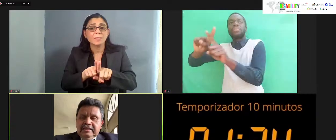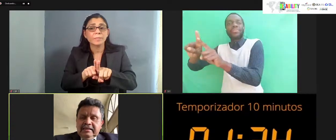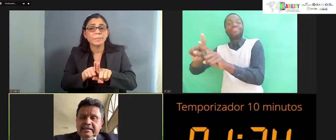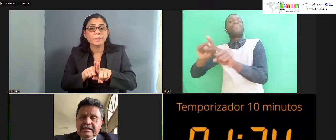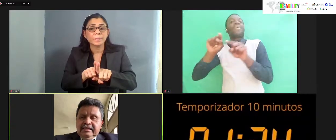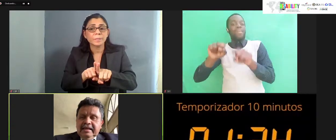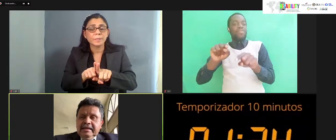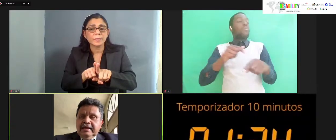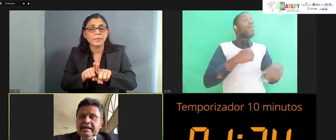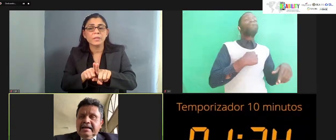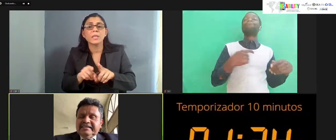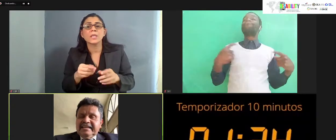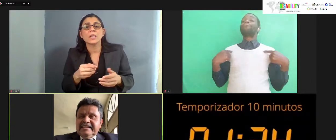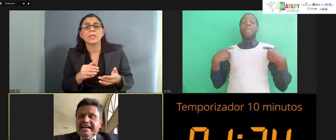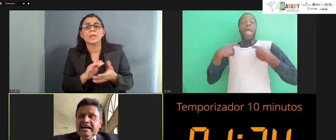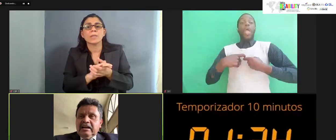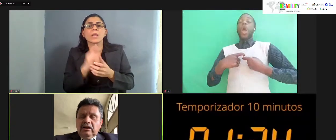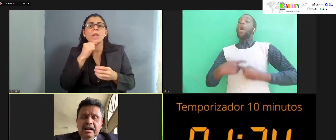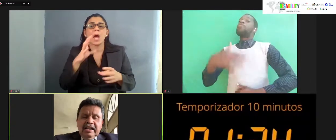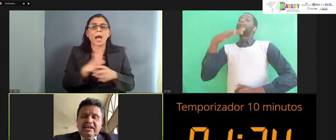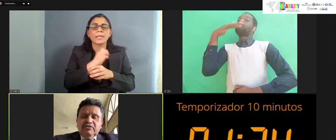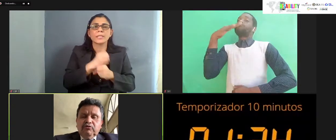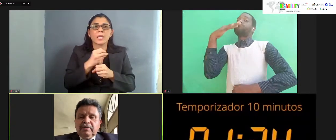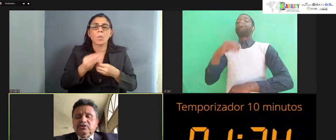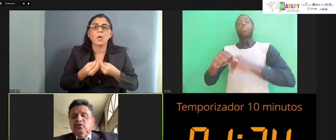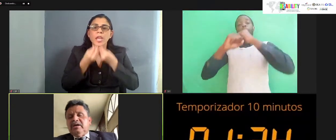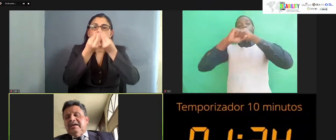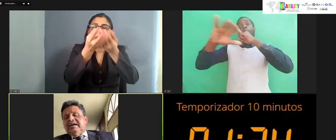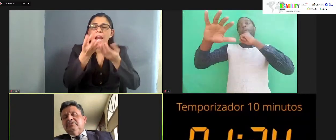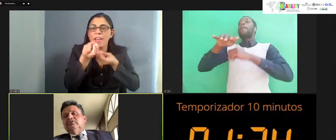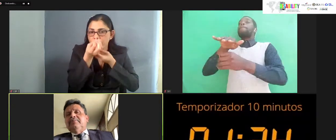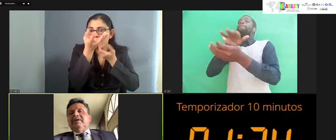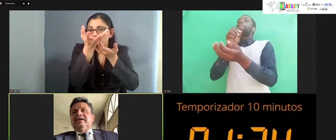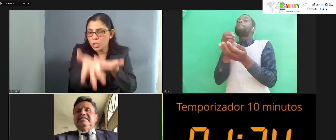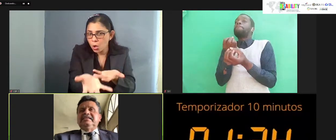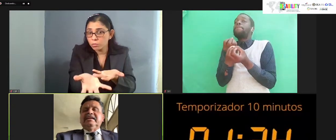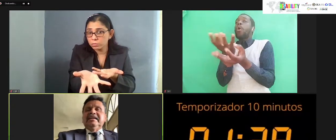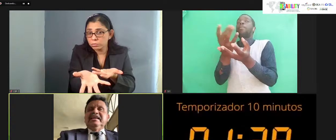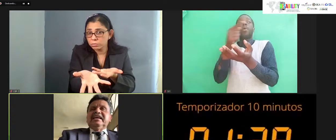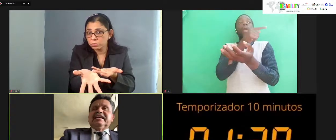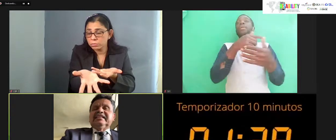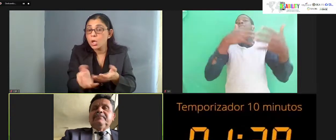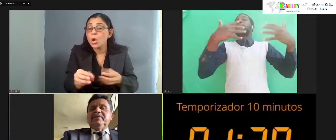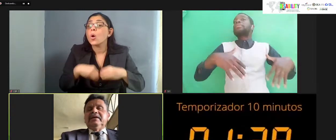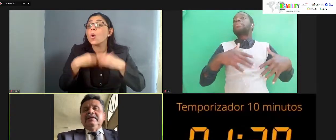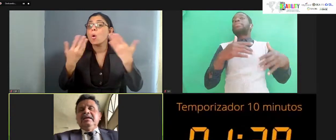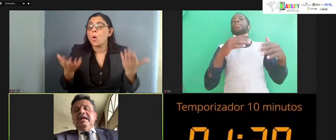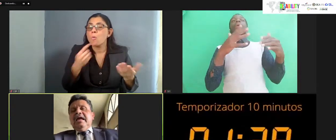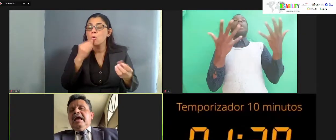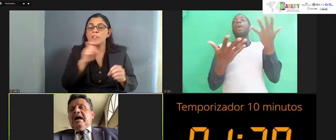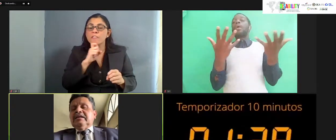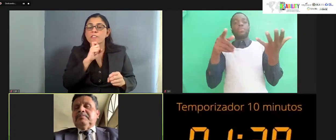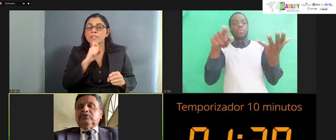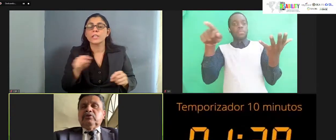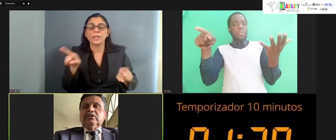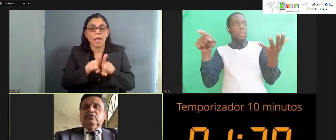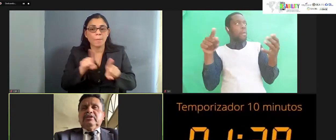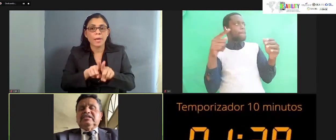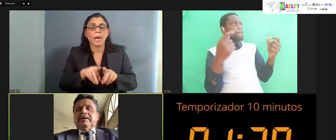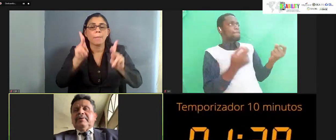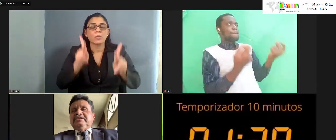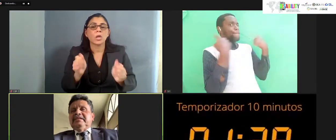but we are at the moment of providing information in case of